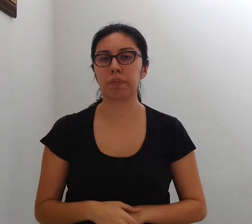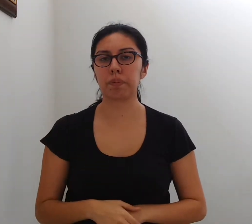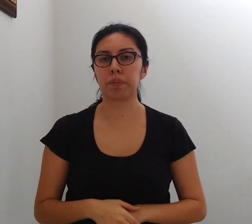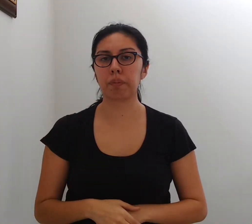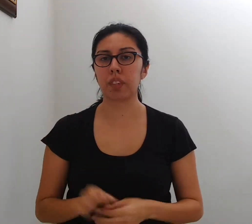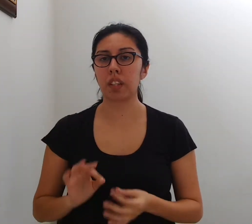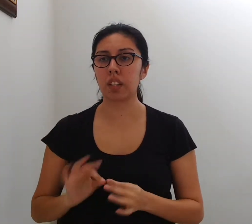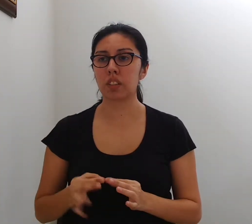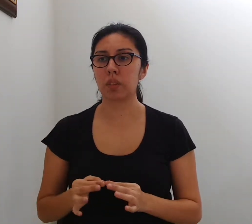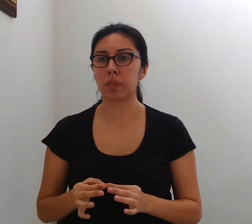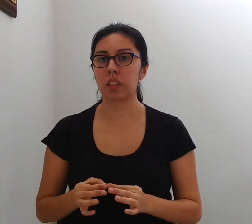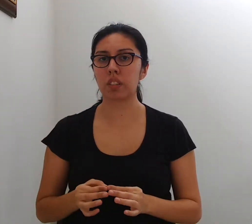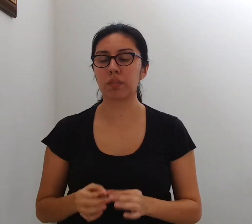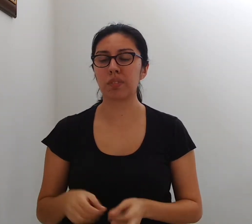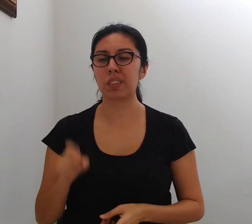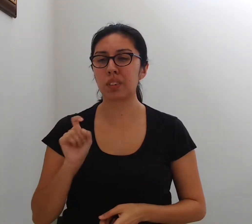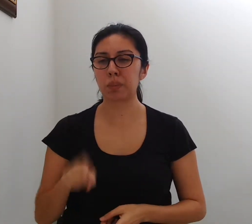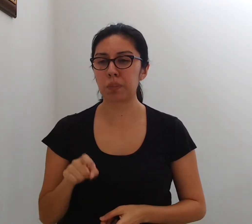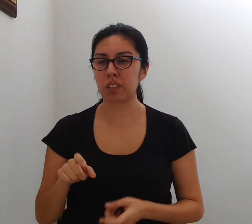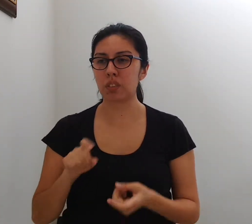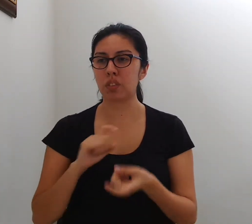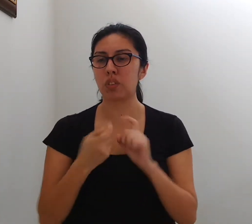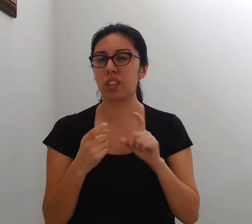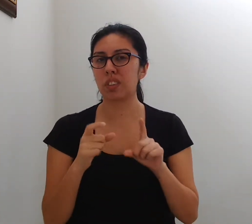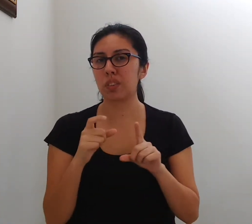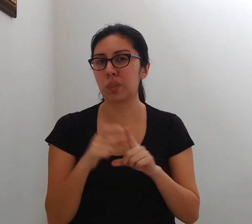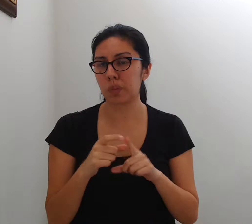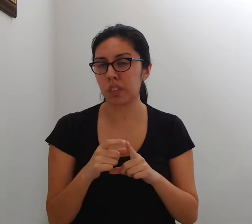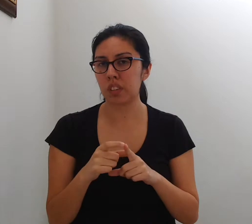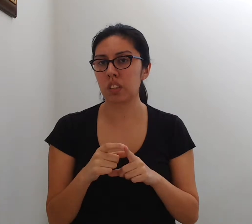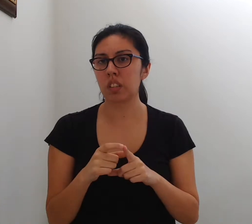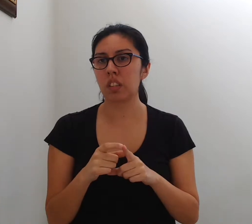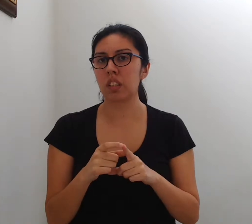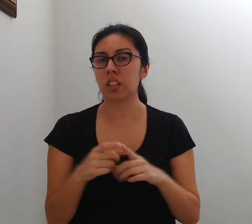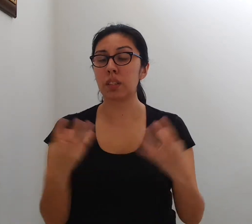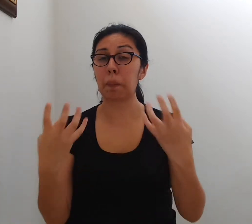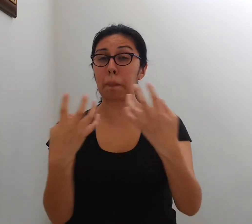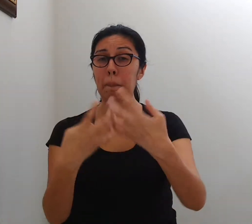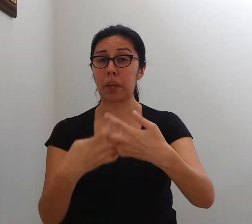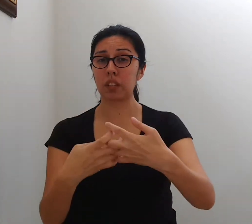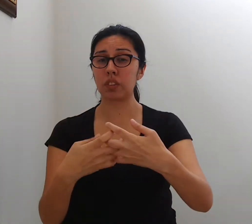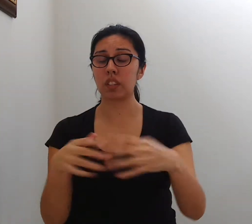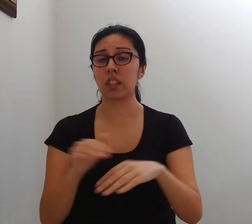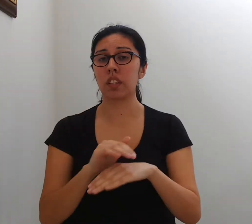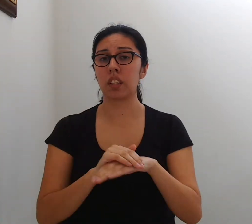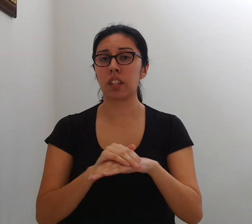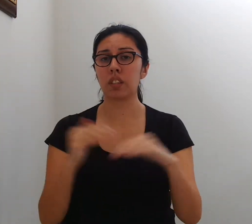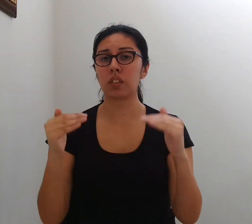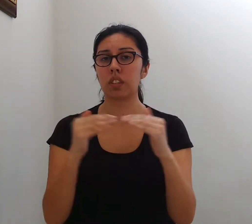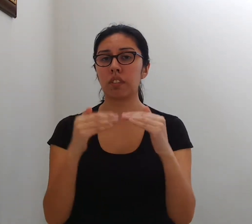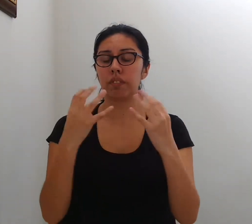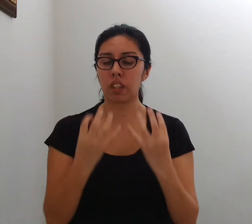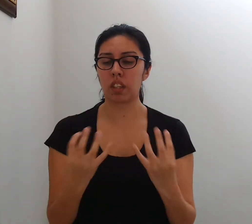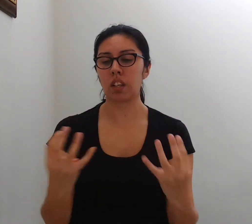Interpreting requires adjustment of the presentation to the English level of the audience and their ability